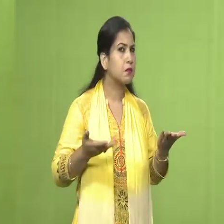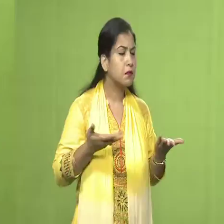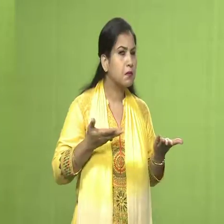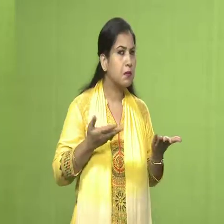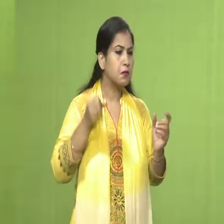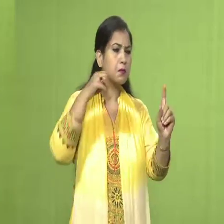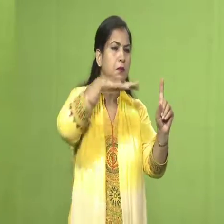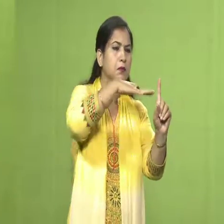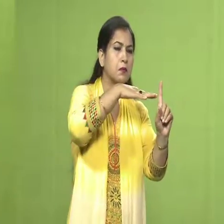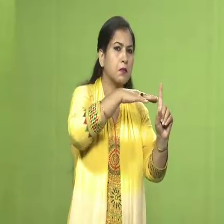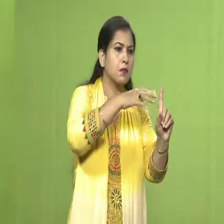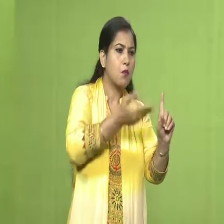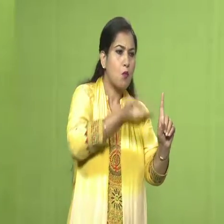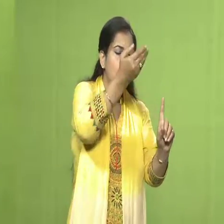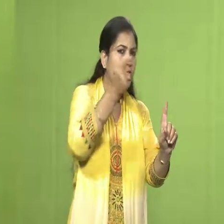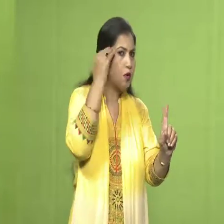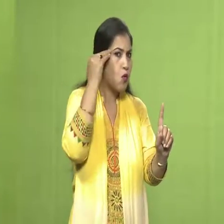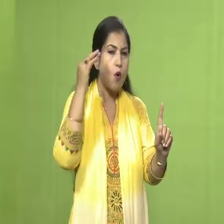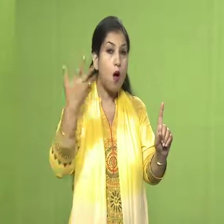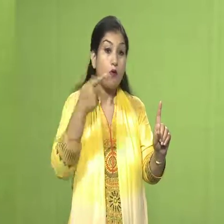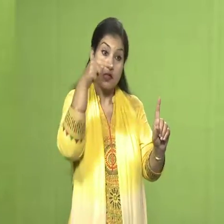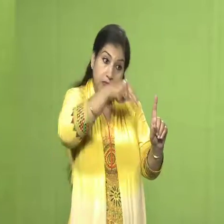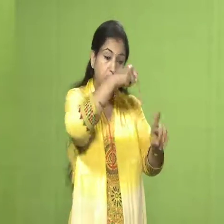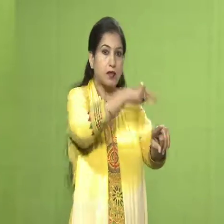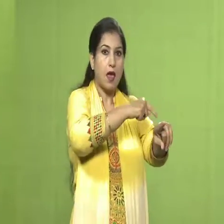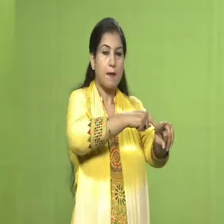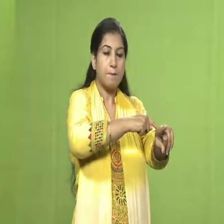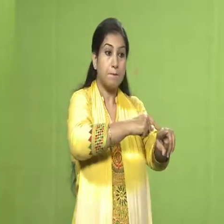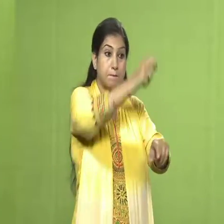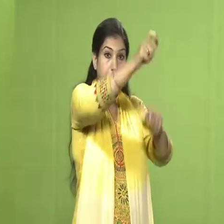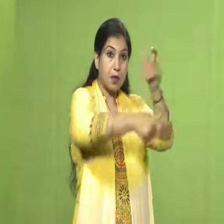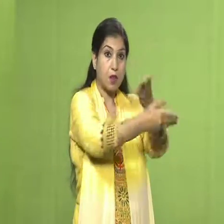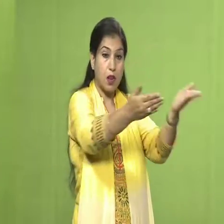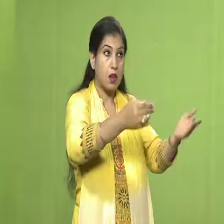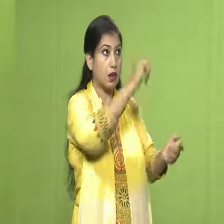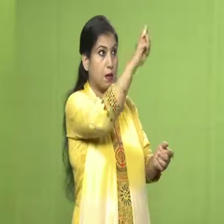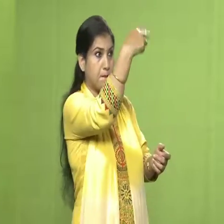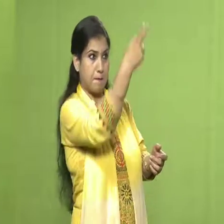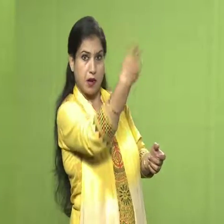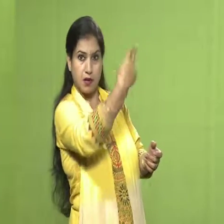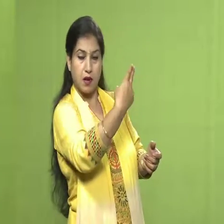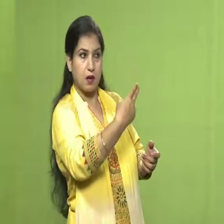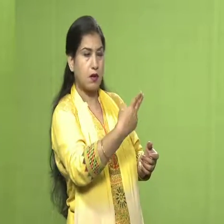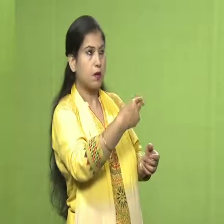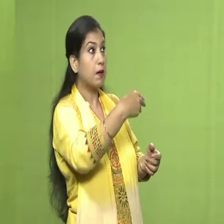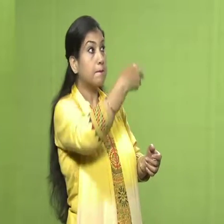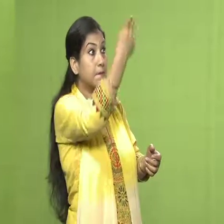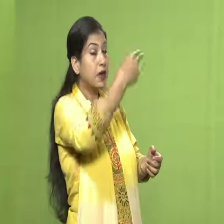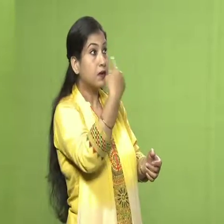because the painters from this time period chose human beings as their subject